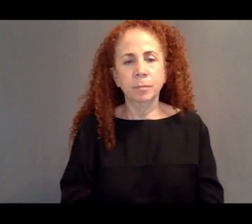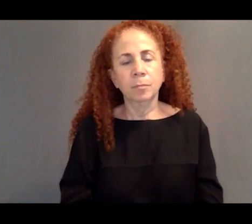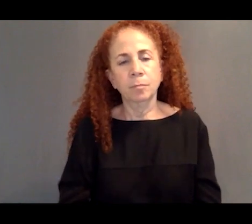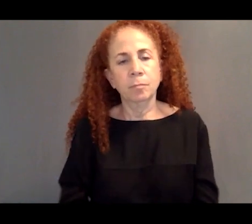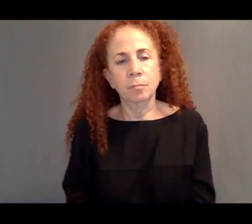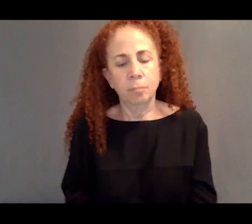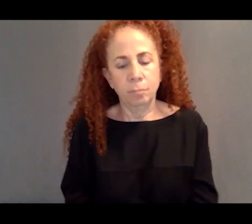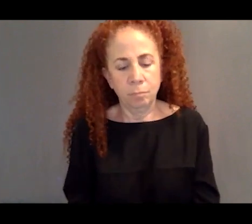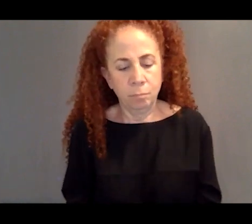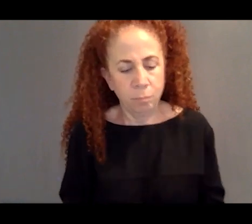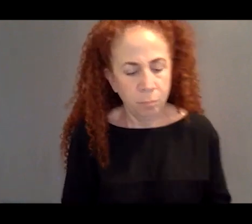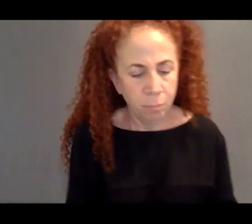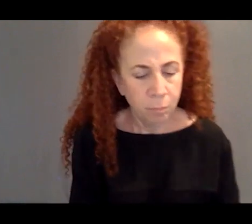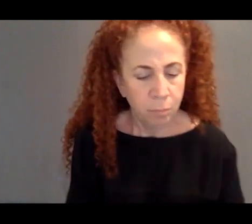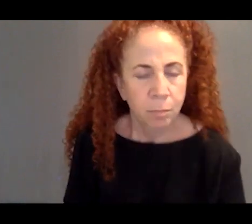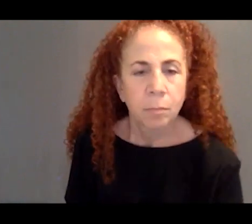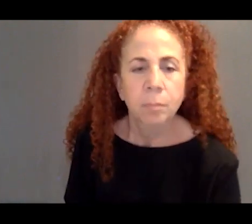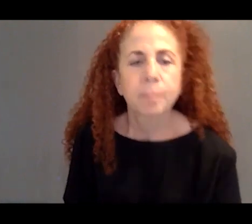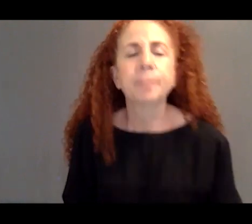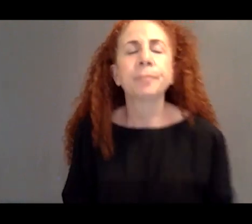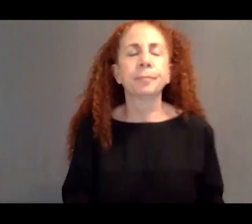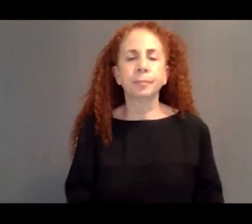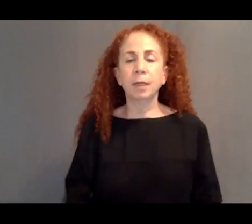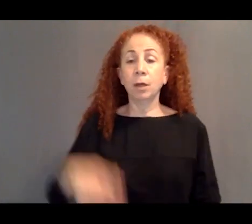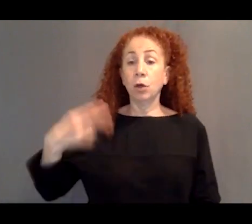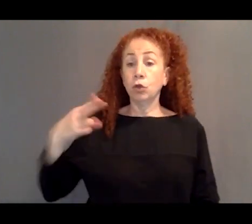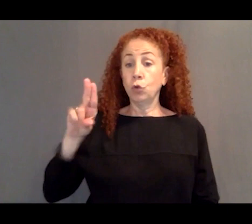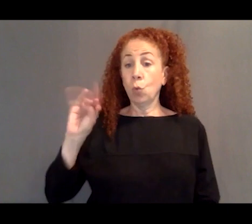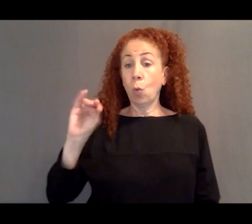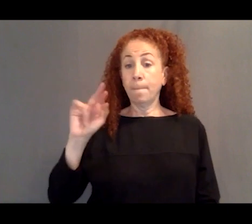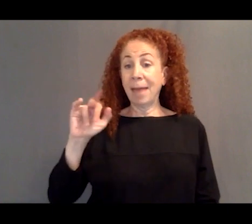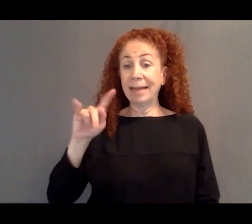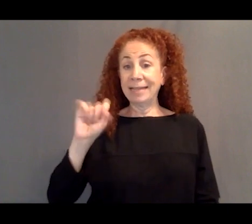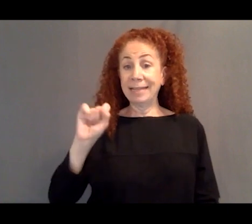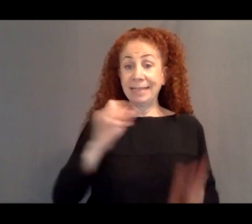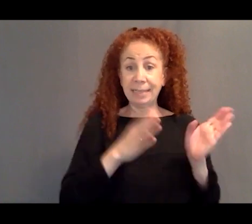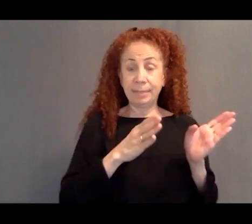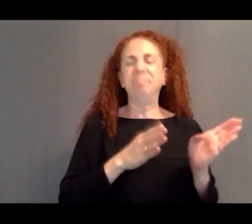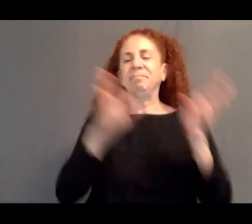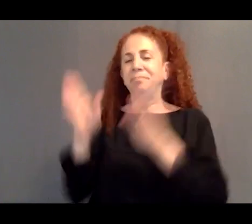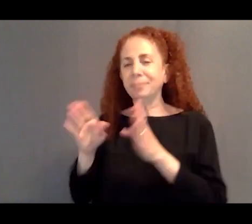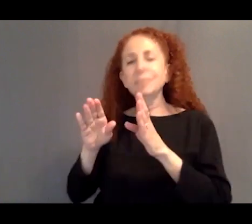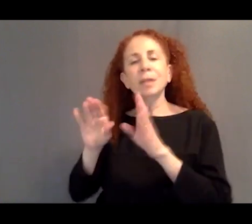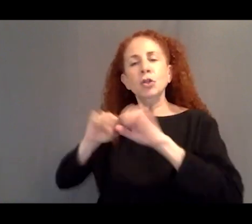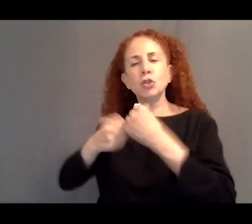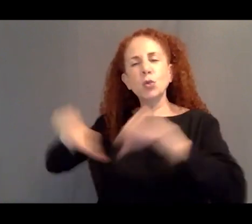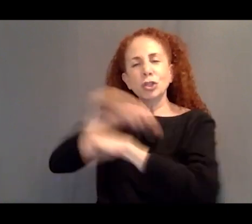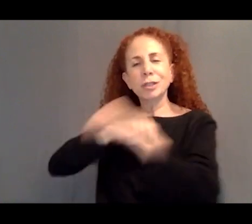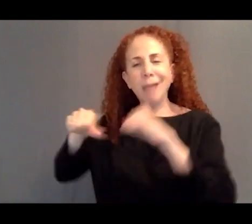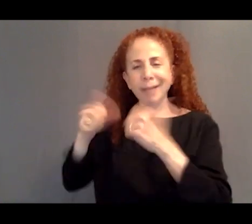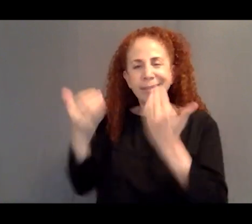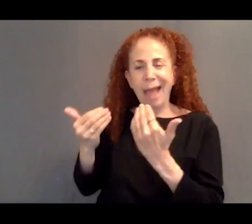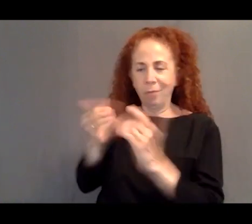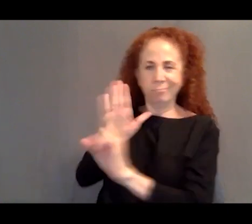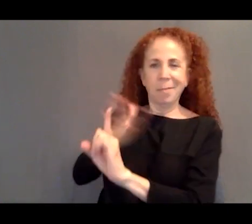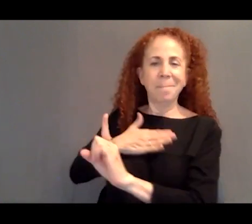So shifting this conversation now from the humanities to the social sciences, where I'm admittedly